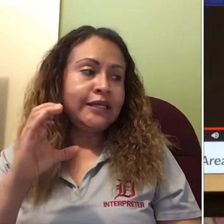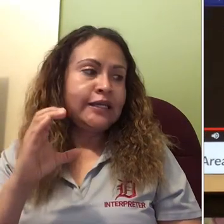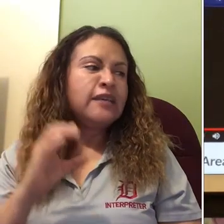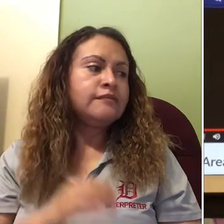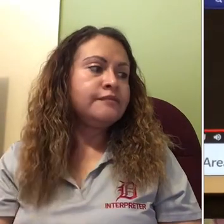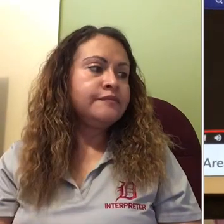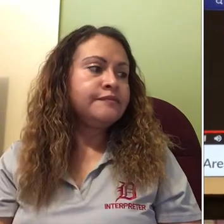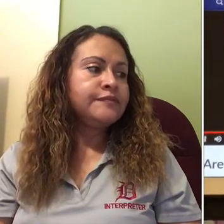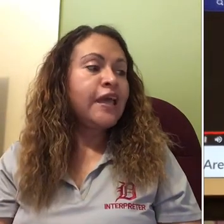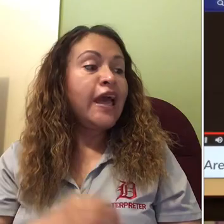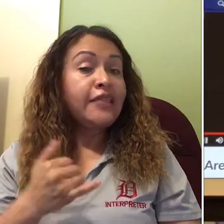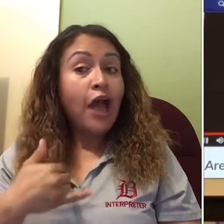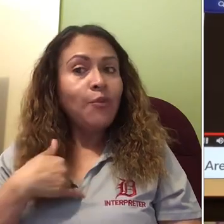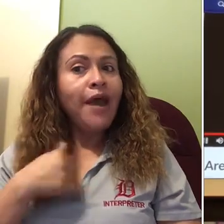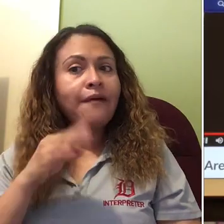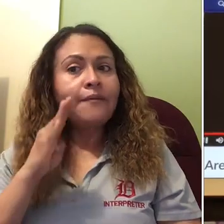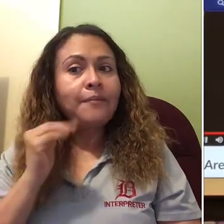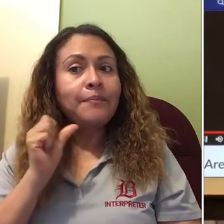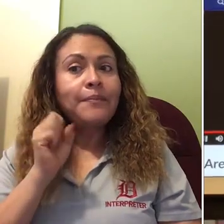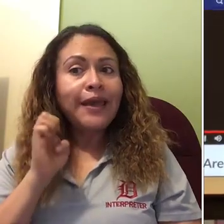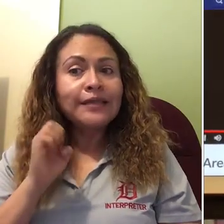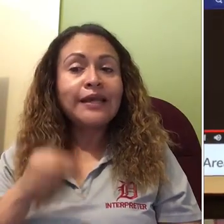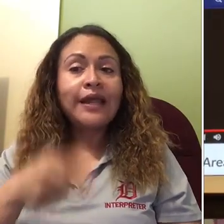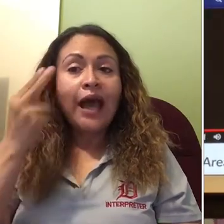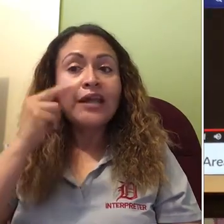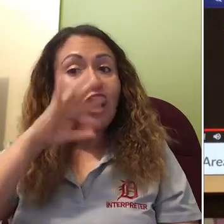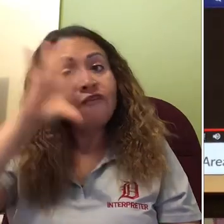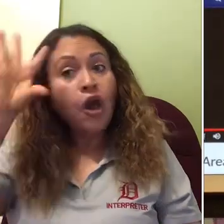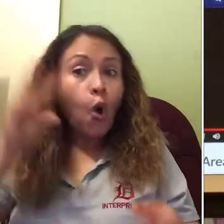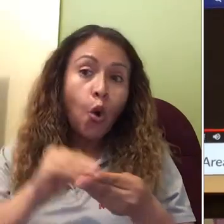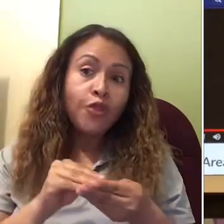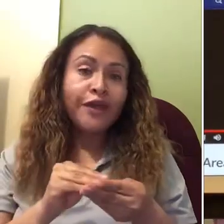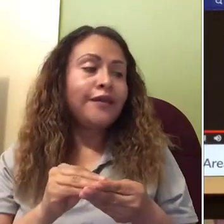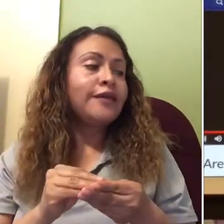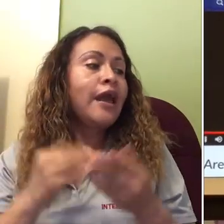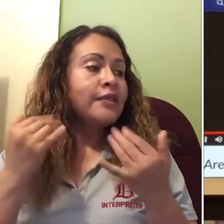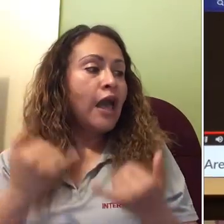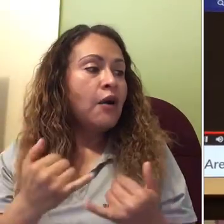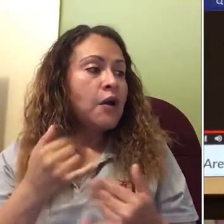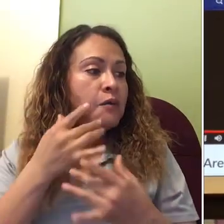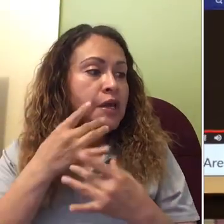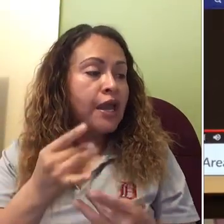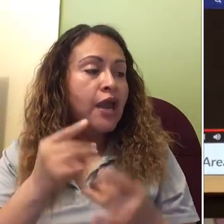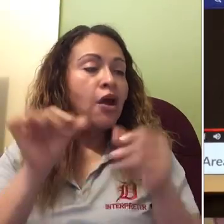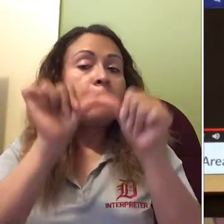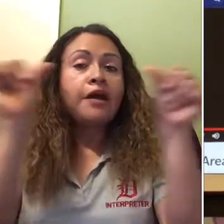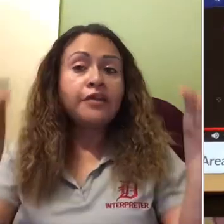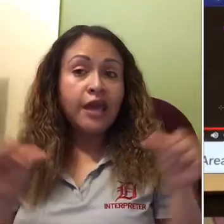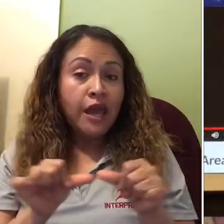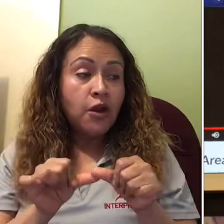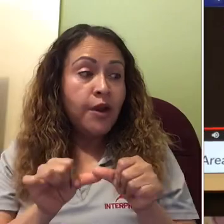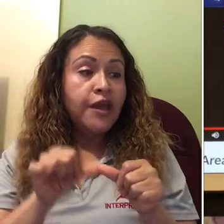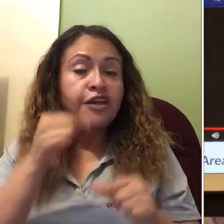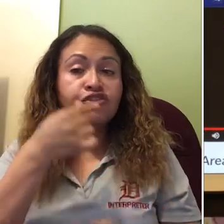little bit, because now we have the base and the height of the whole thing. If we care about the area of